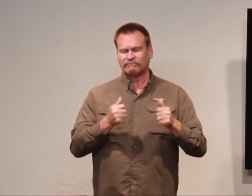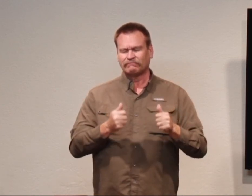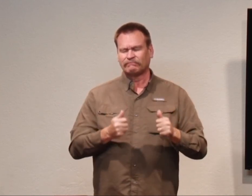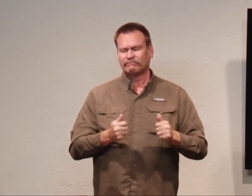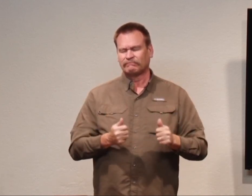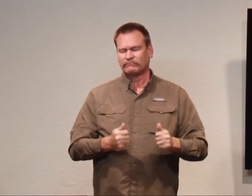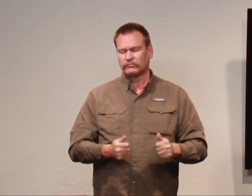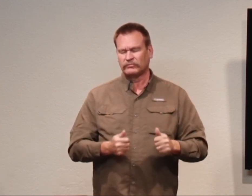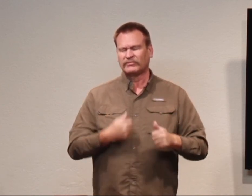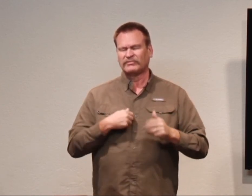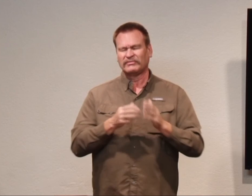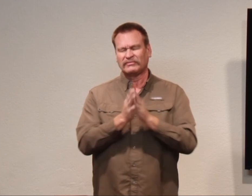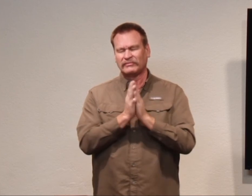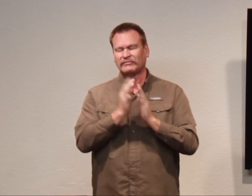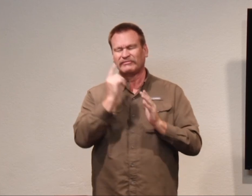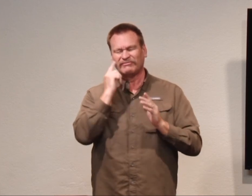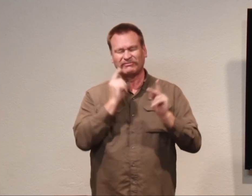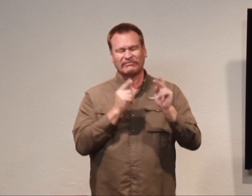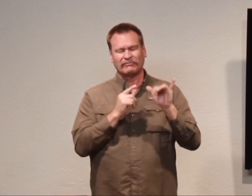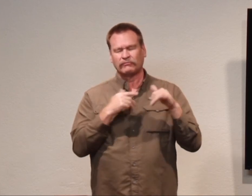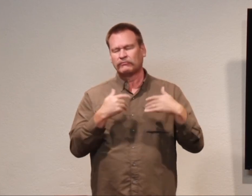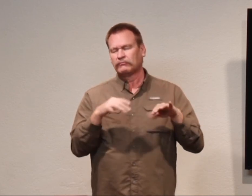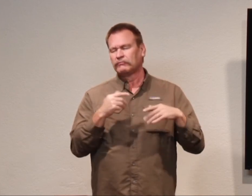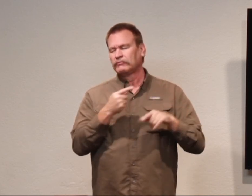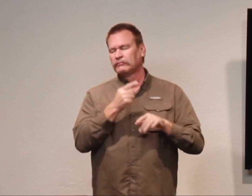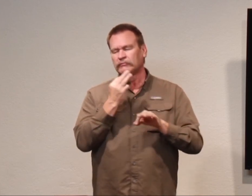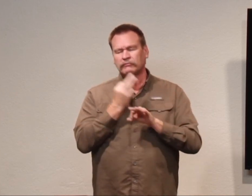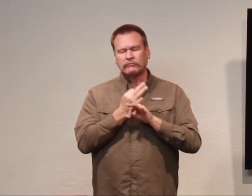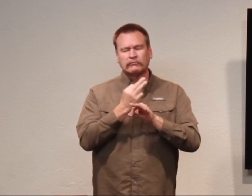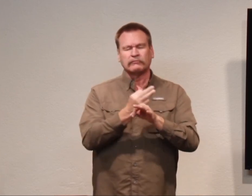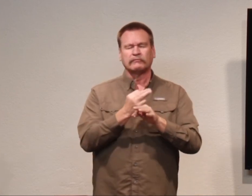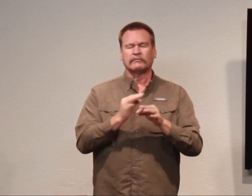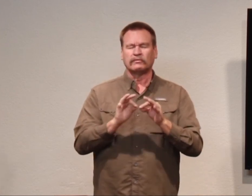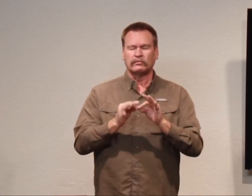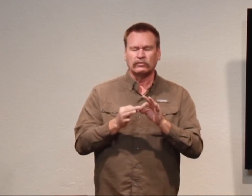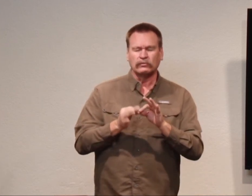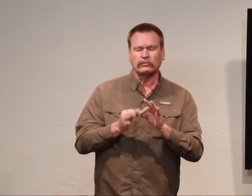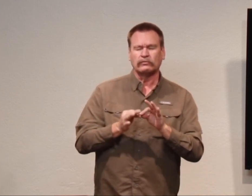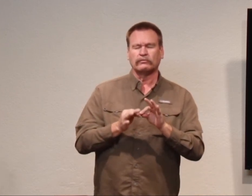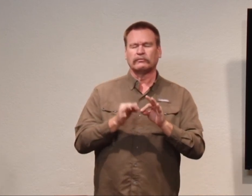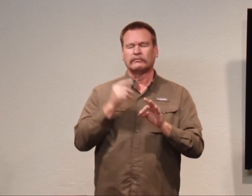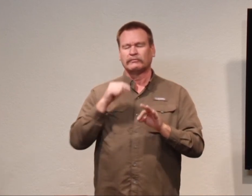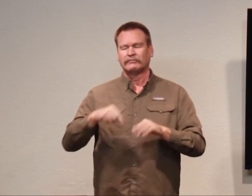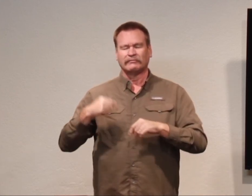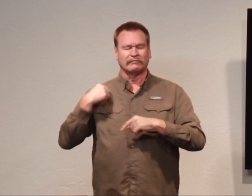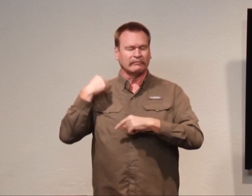We also ask that you be with Carrie Bam. And we know that his health